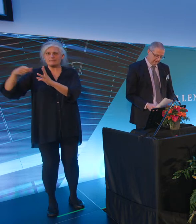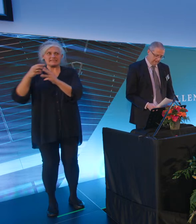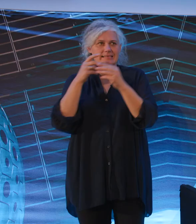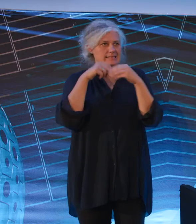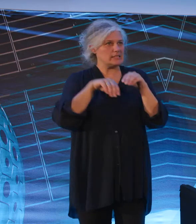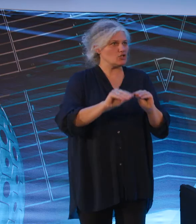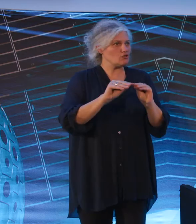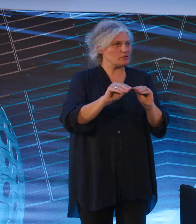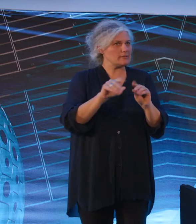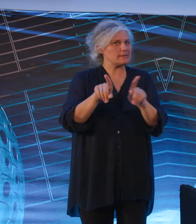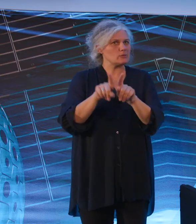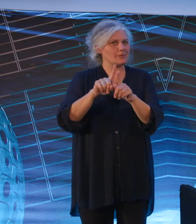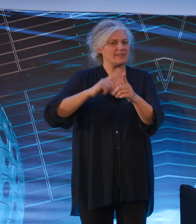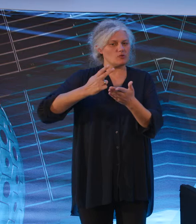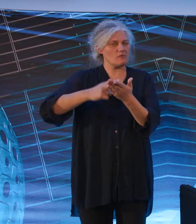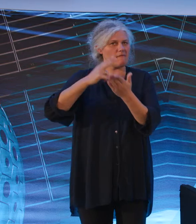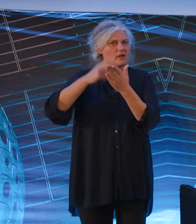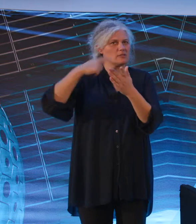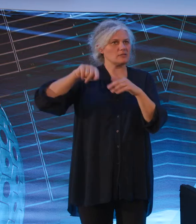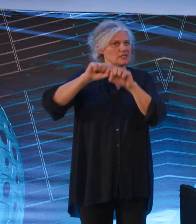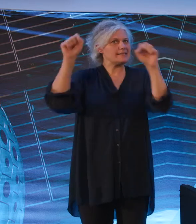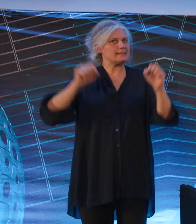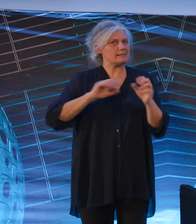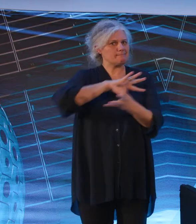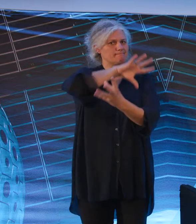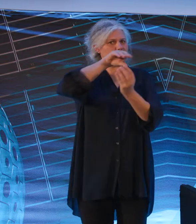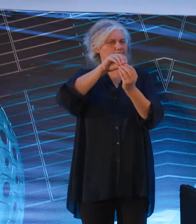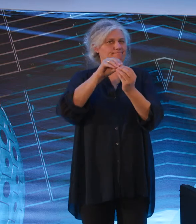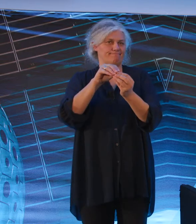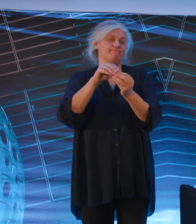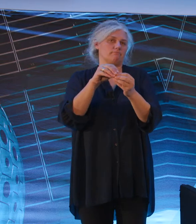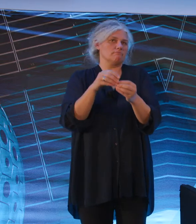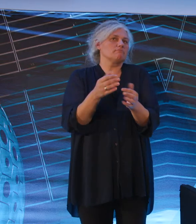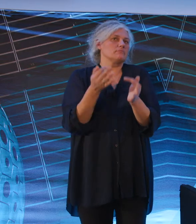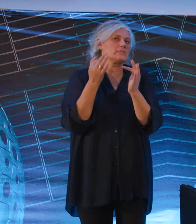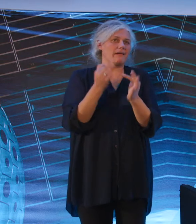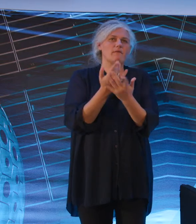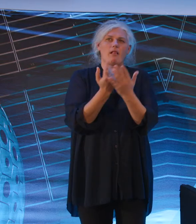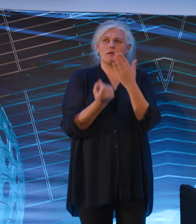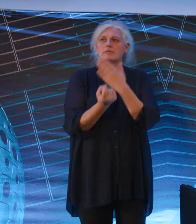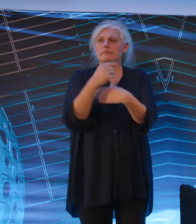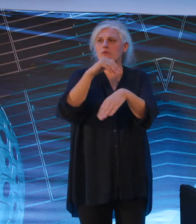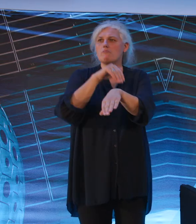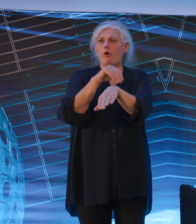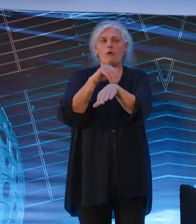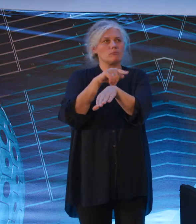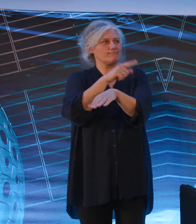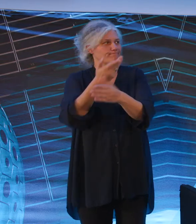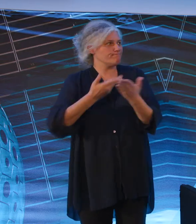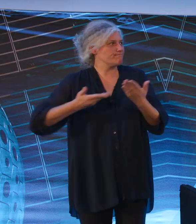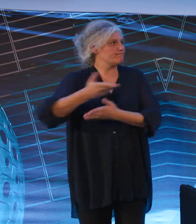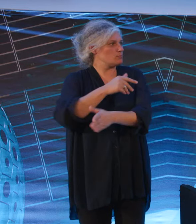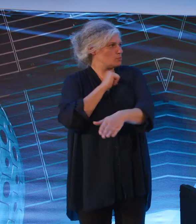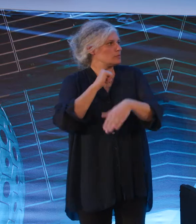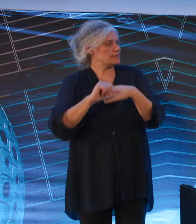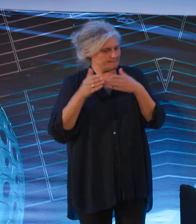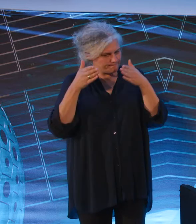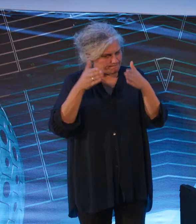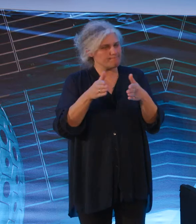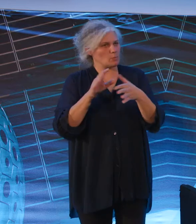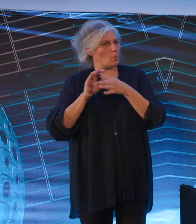teachers in this university and the system as a whole. And no doubt many of the issues raised and discussed today will